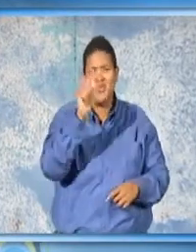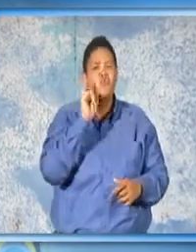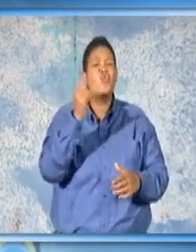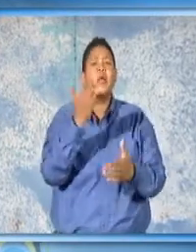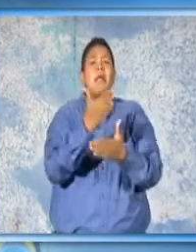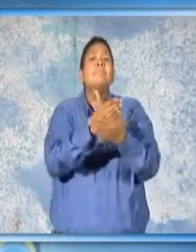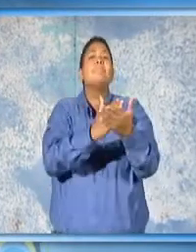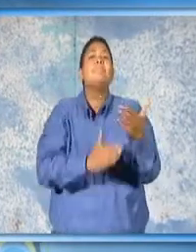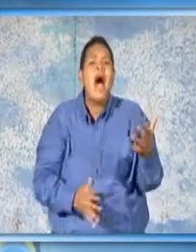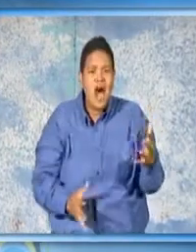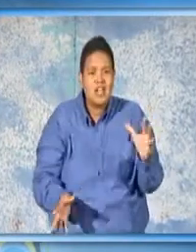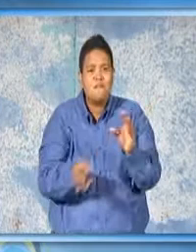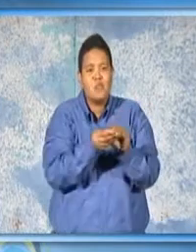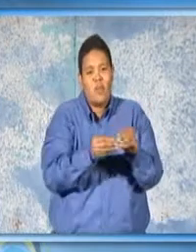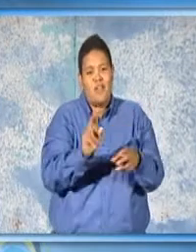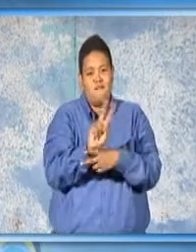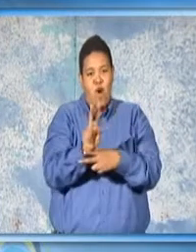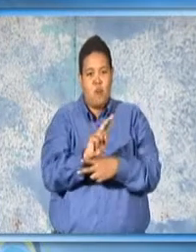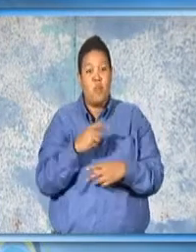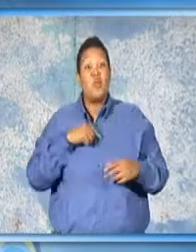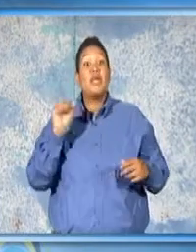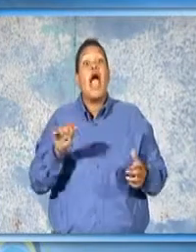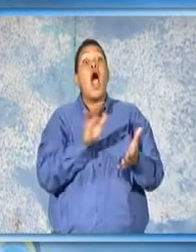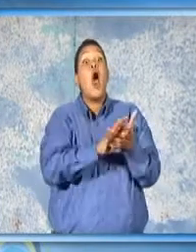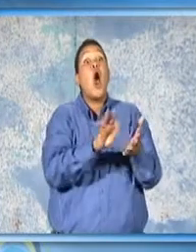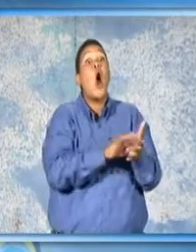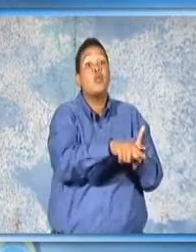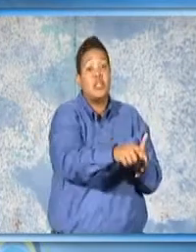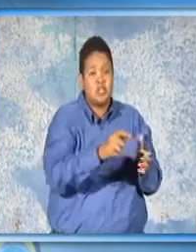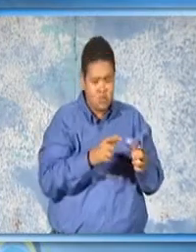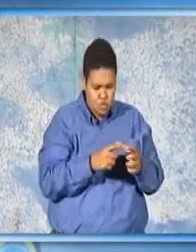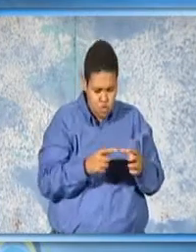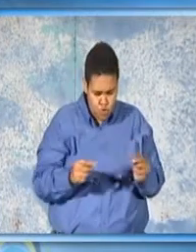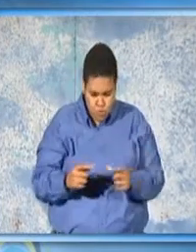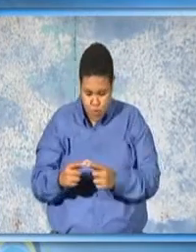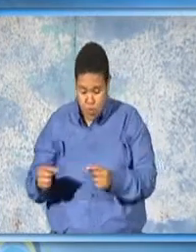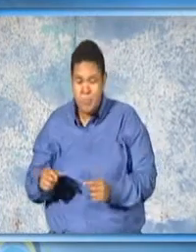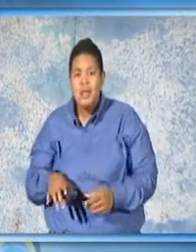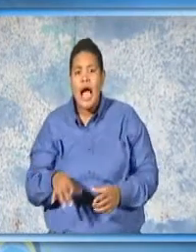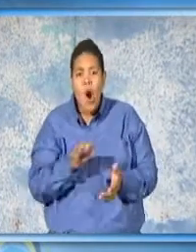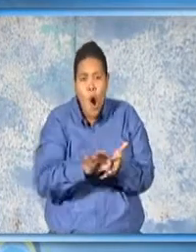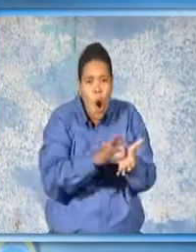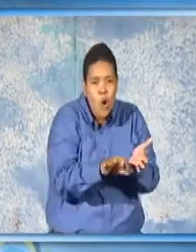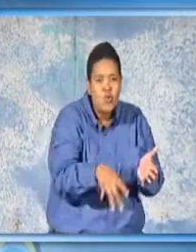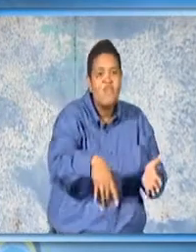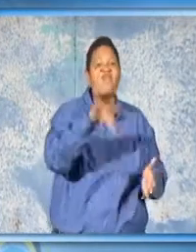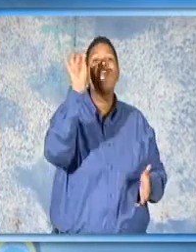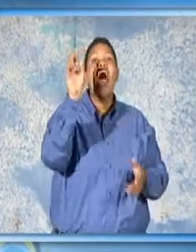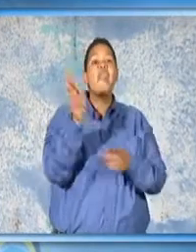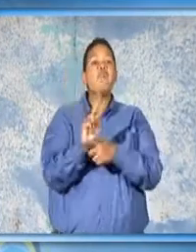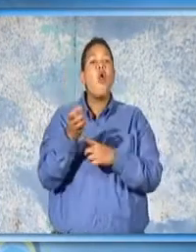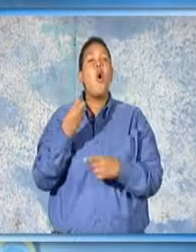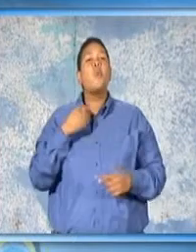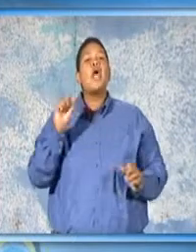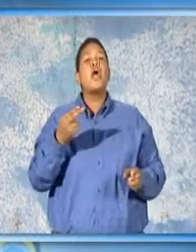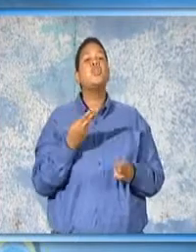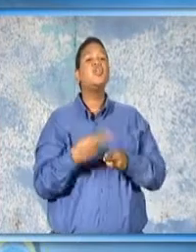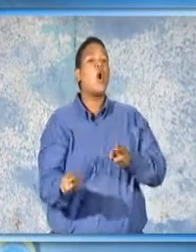total volume. We could count these cubes to find the volume that is there now, or we can use a